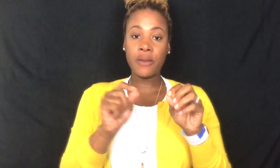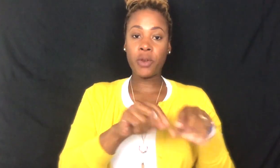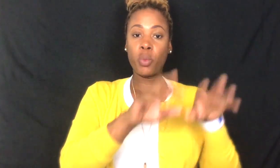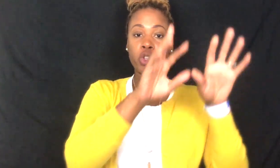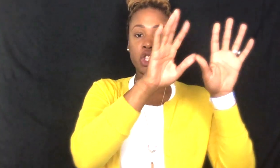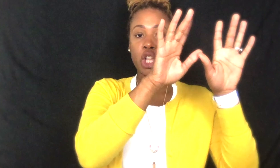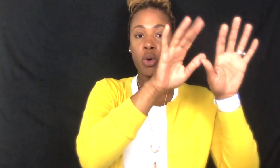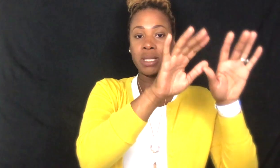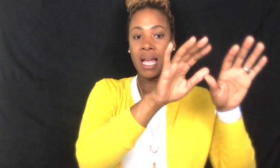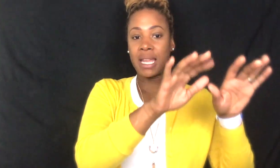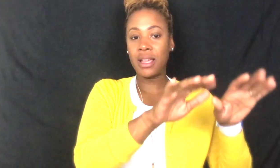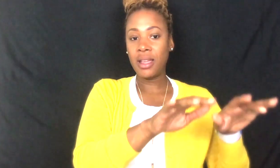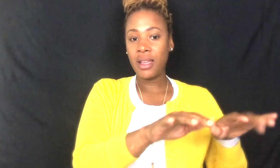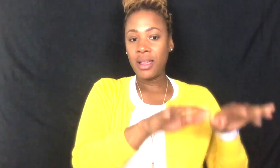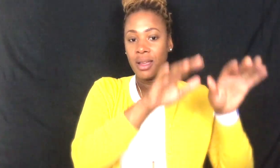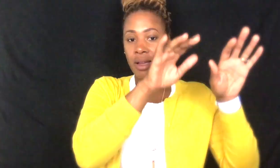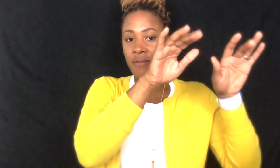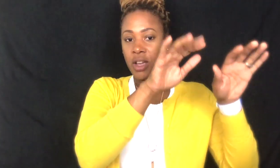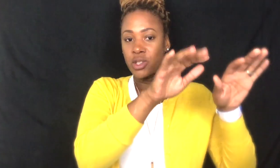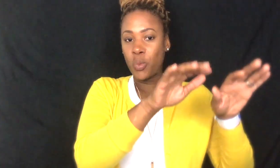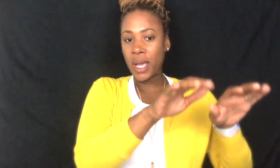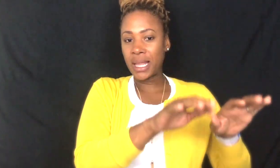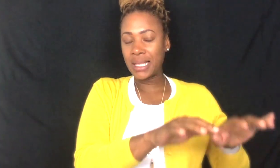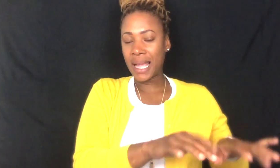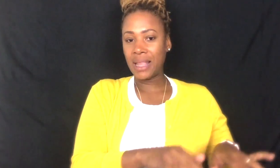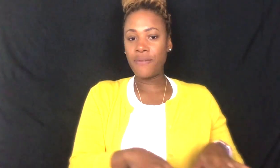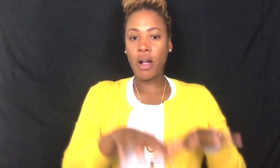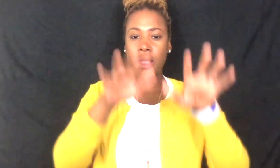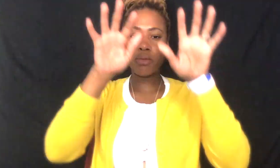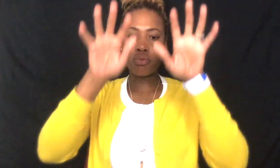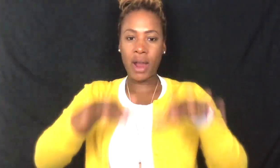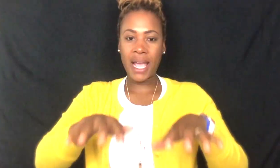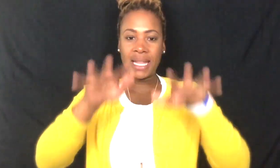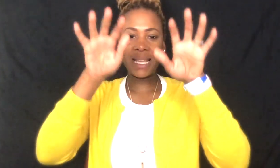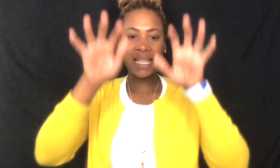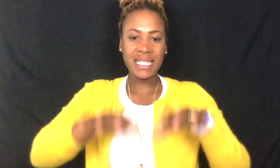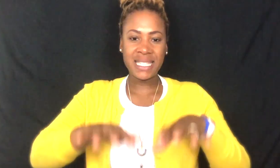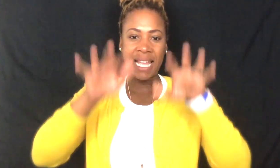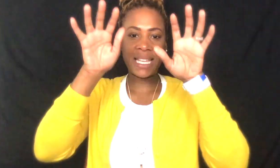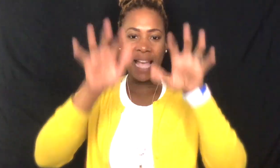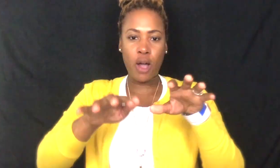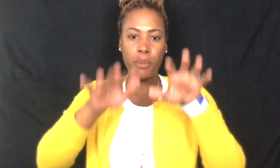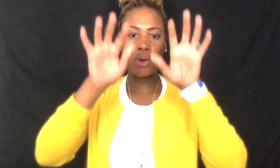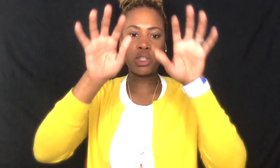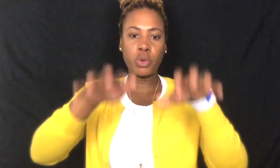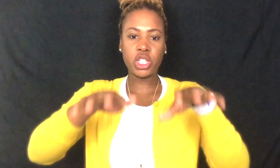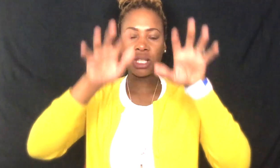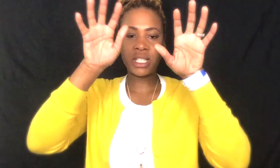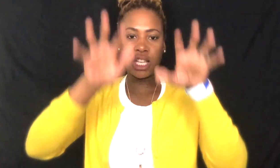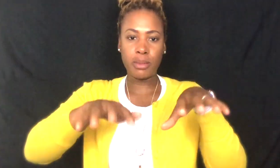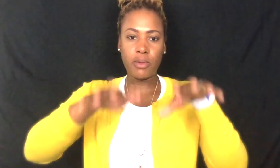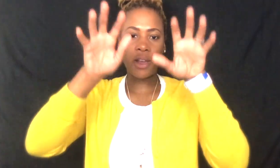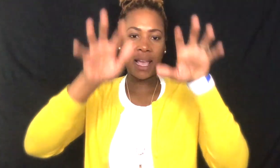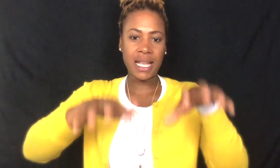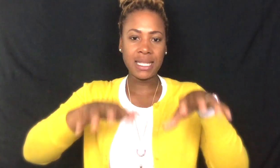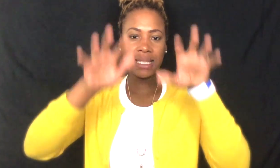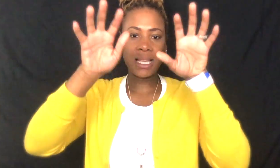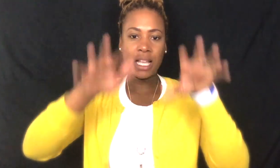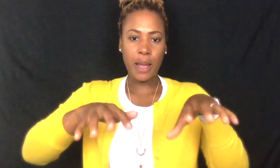Where snow is kind of fingers are wiggling, lightly falling. Rain is a steady downpour, so we just continue to move our hands up and